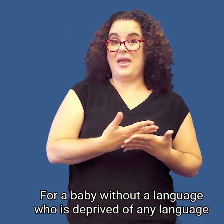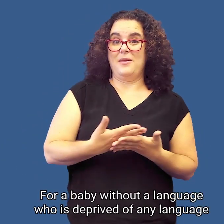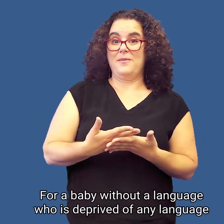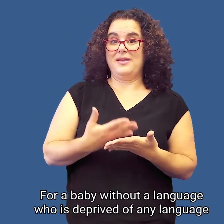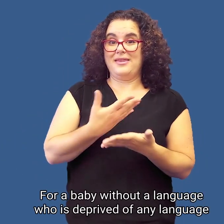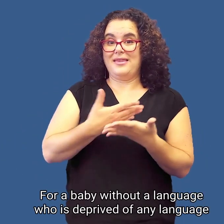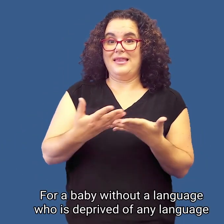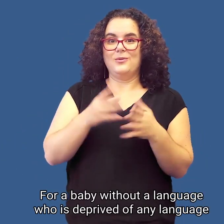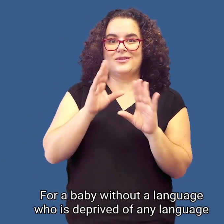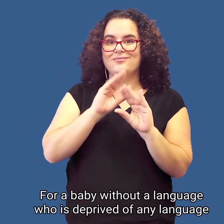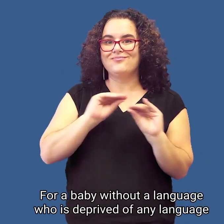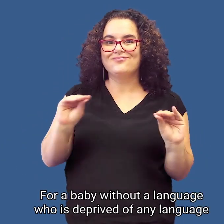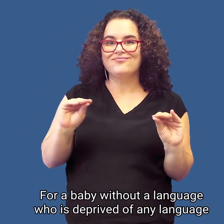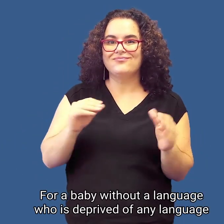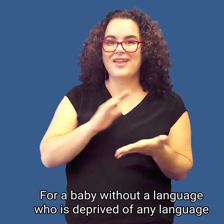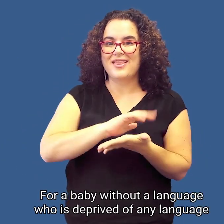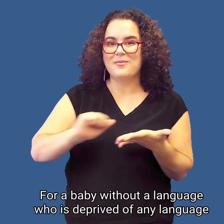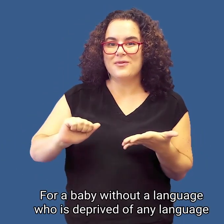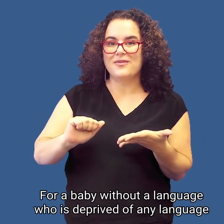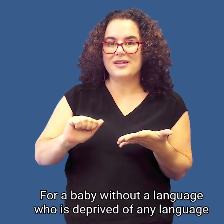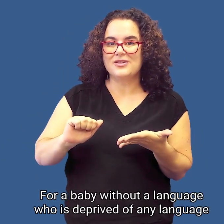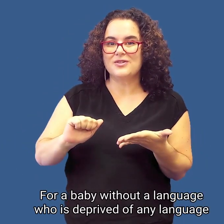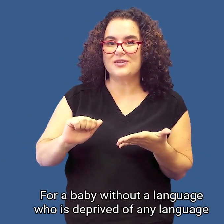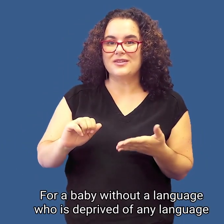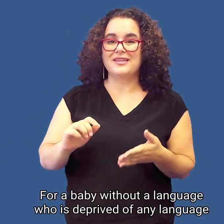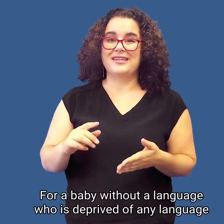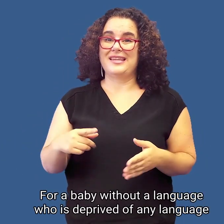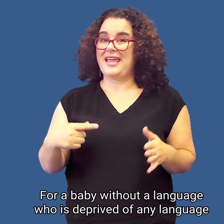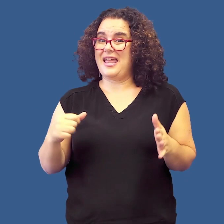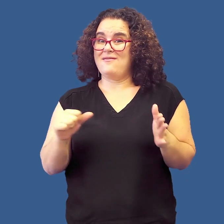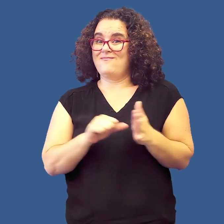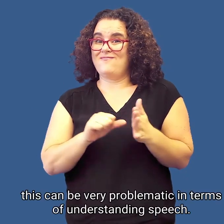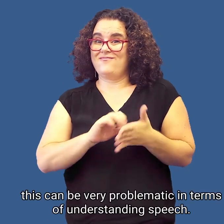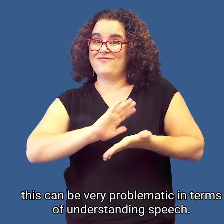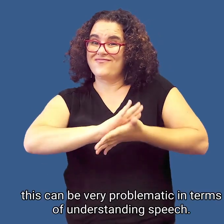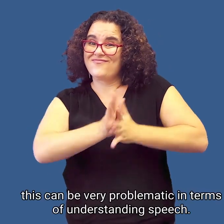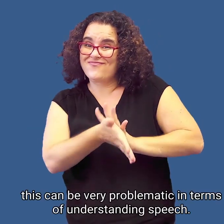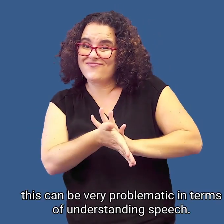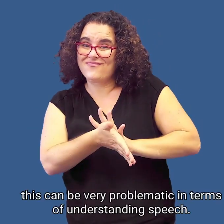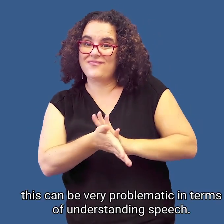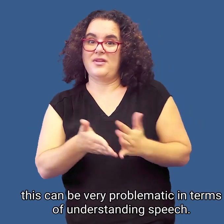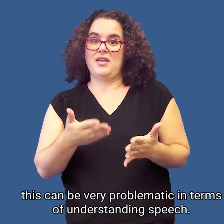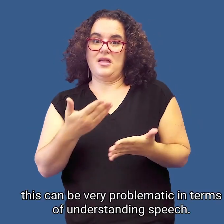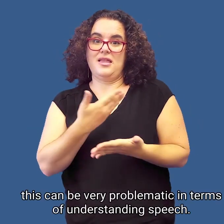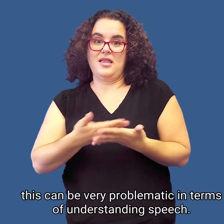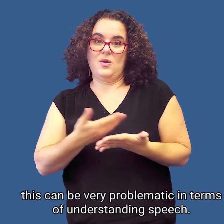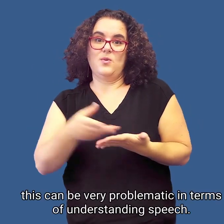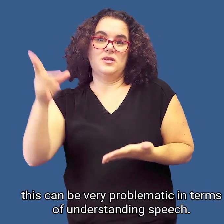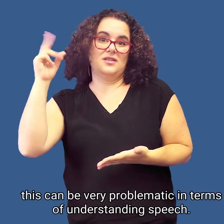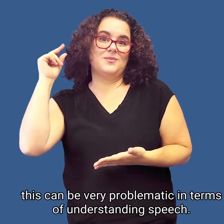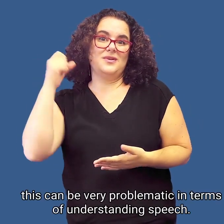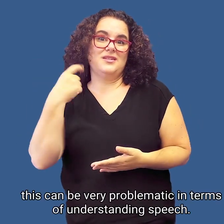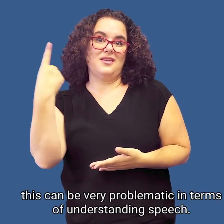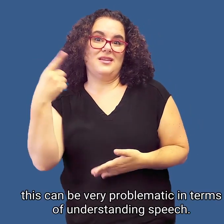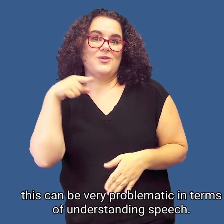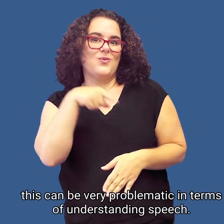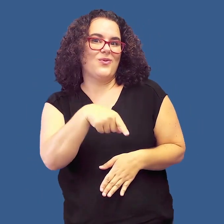For a baby without a language who is deprived of any language, this can be problematic in terms of